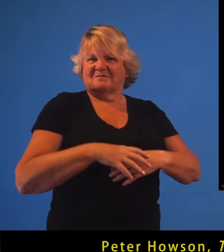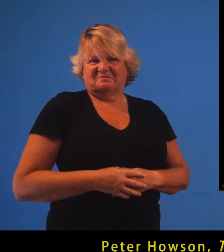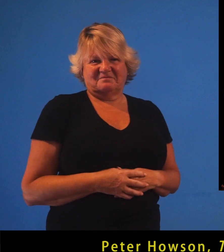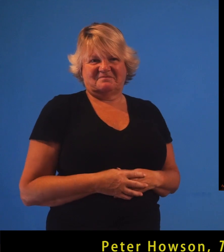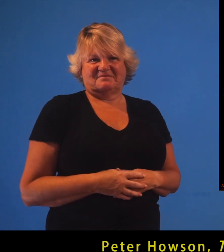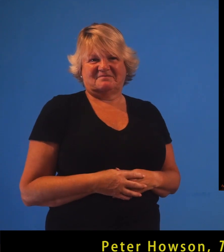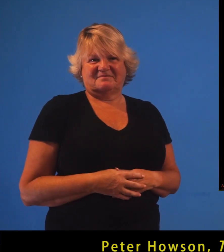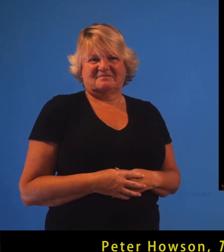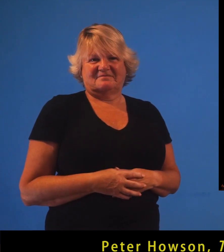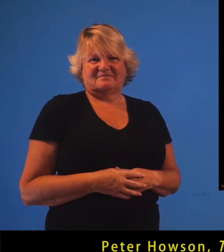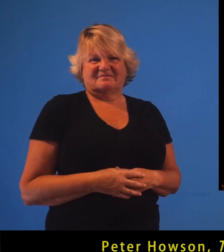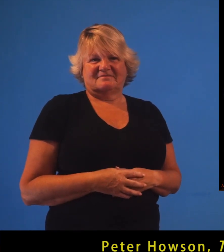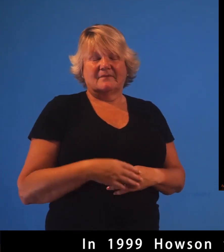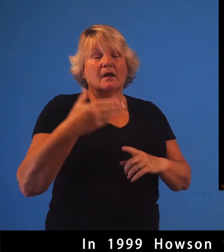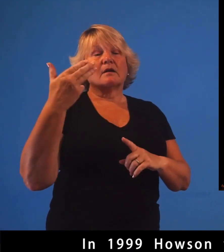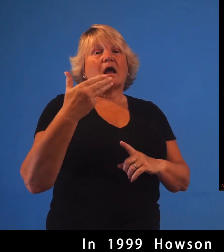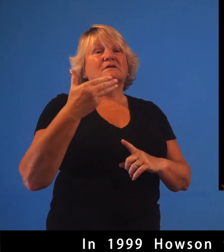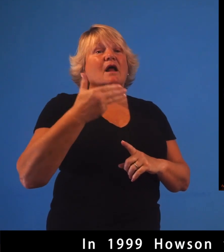Tiger.